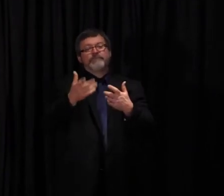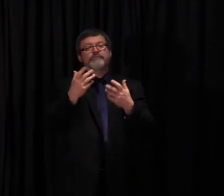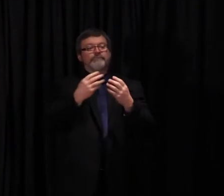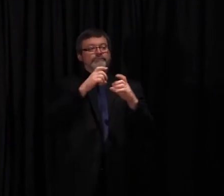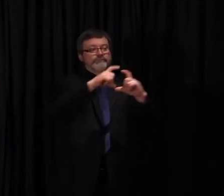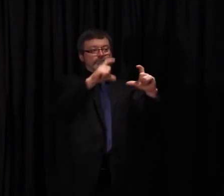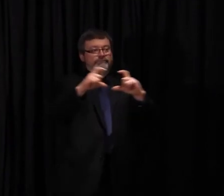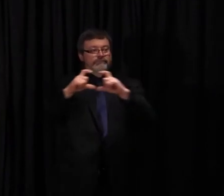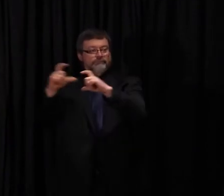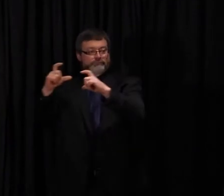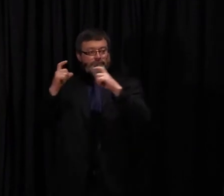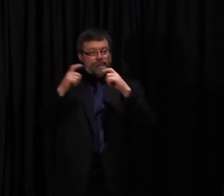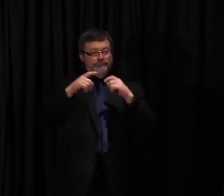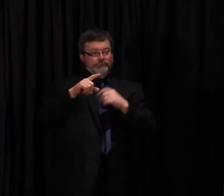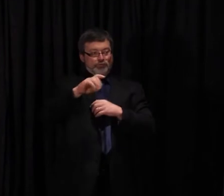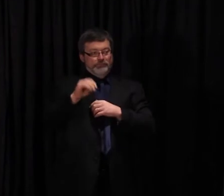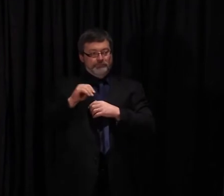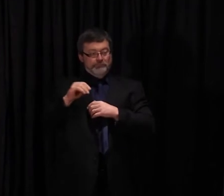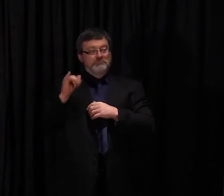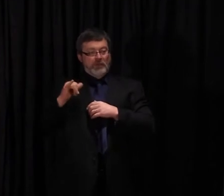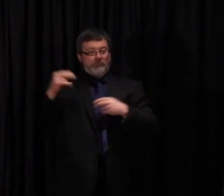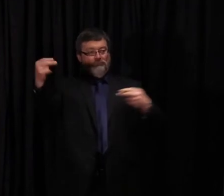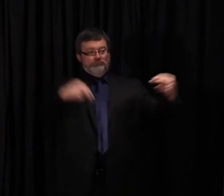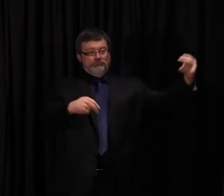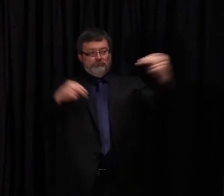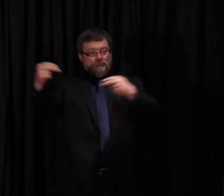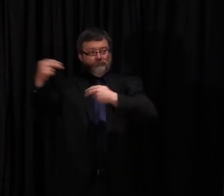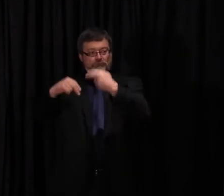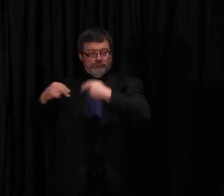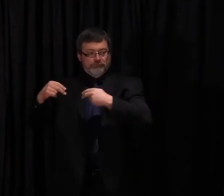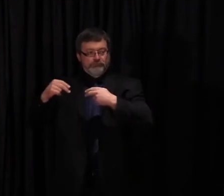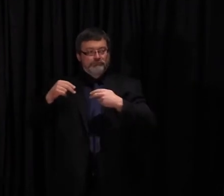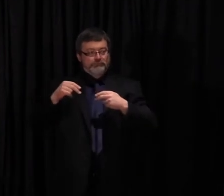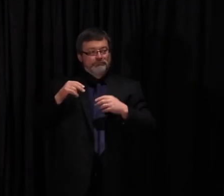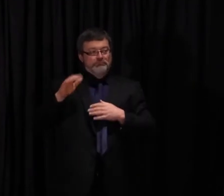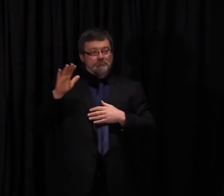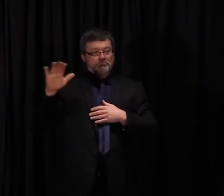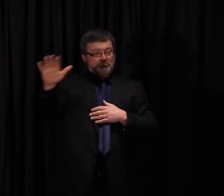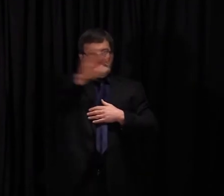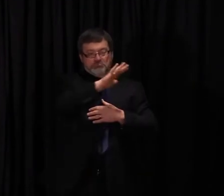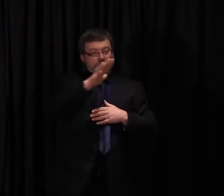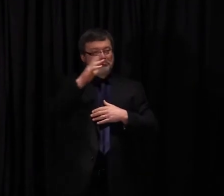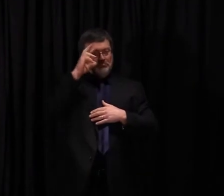assembly may participate as permitted by their respective chambers.